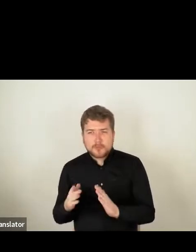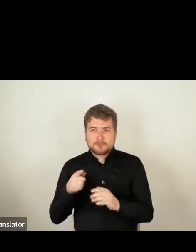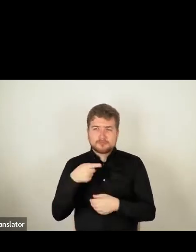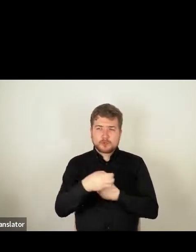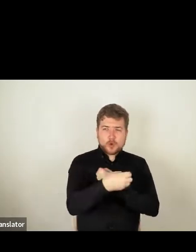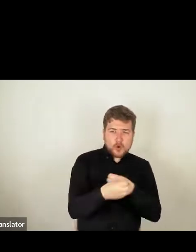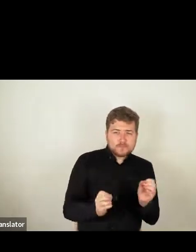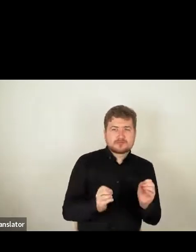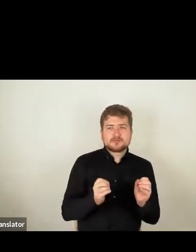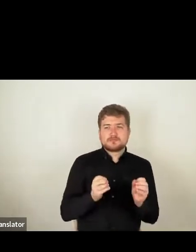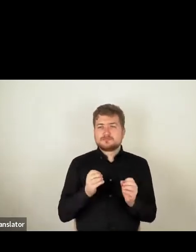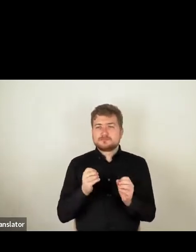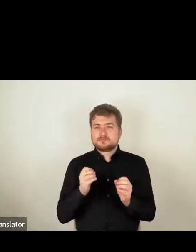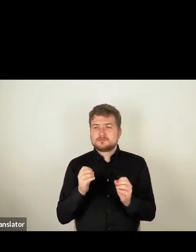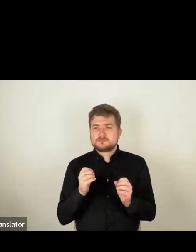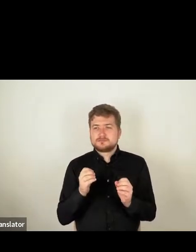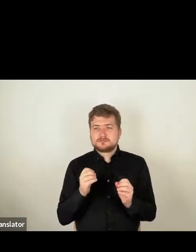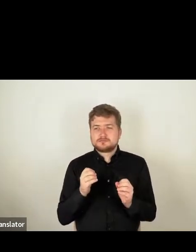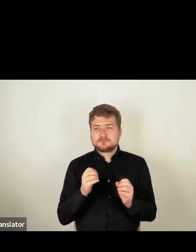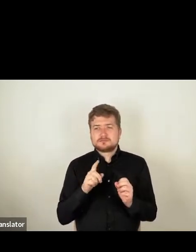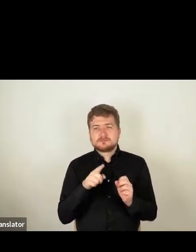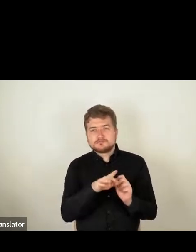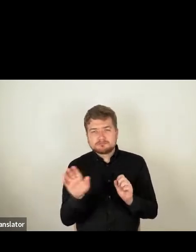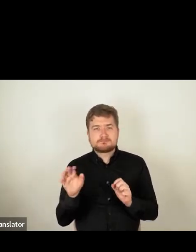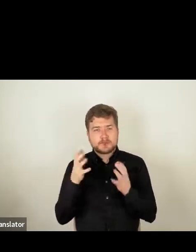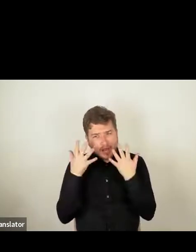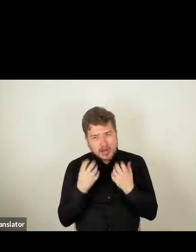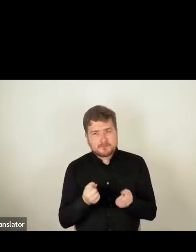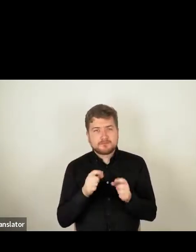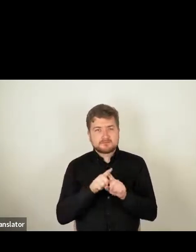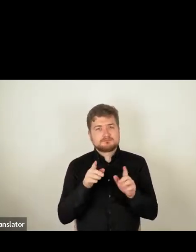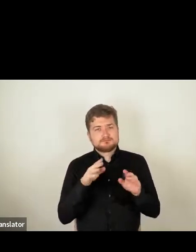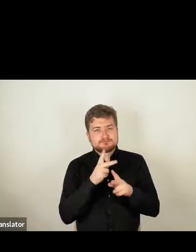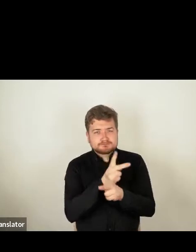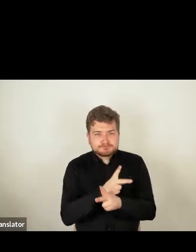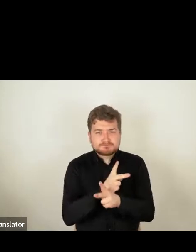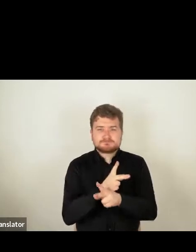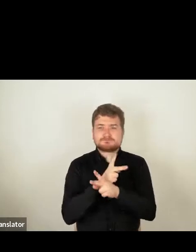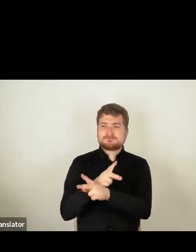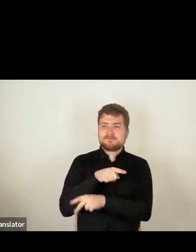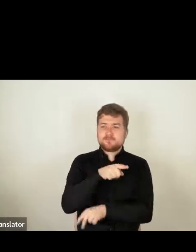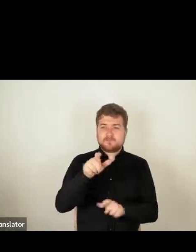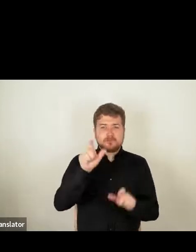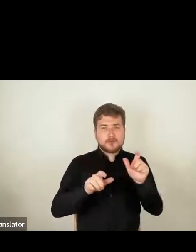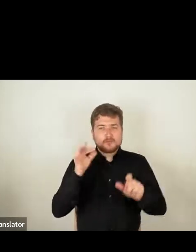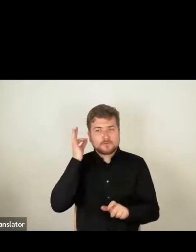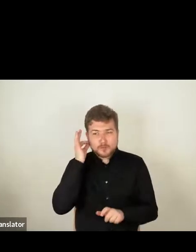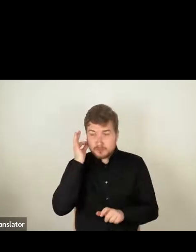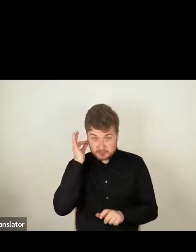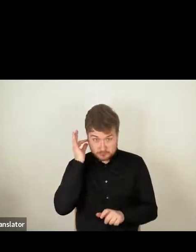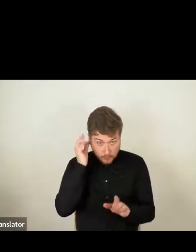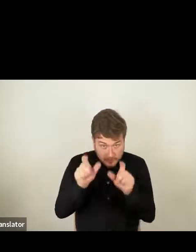of not only protecting women, but protecting all parliamentarians with protective mechanisms